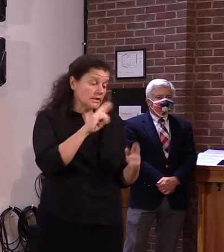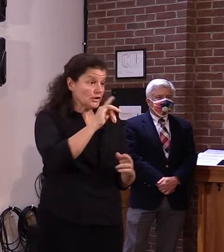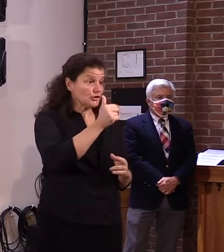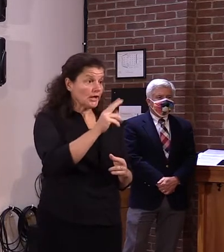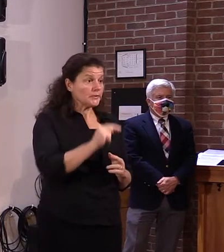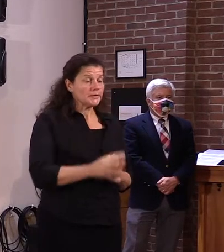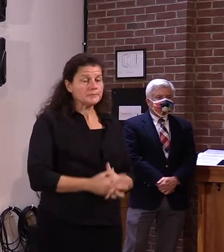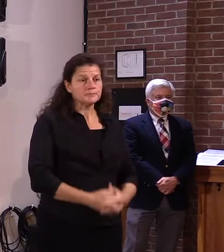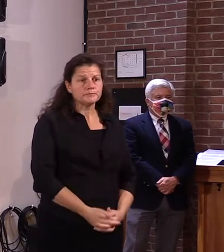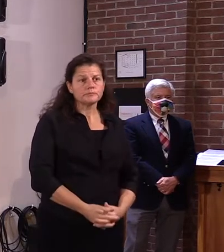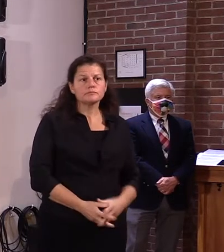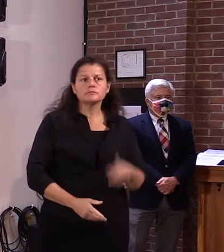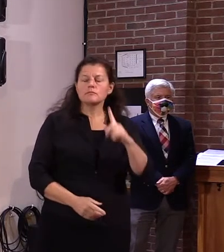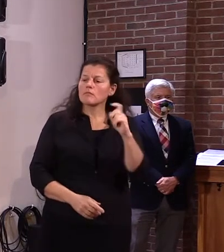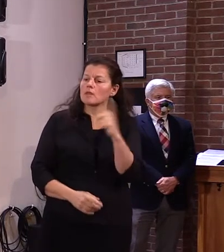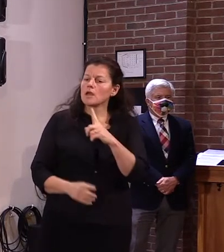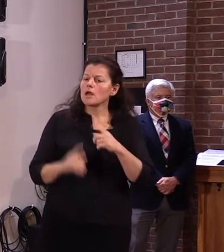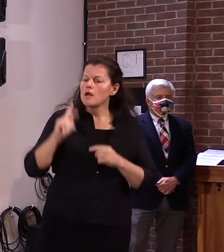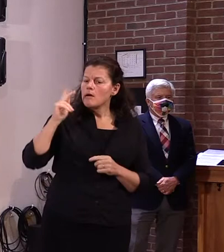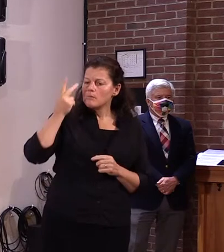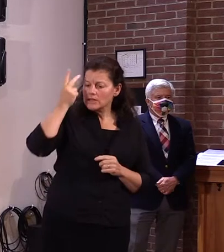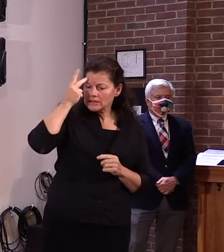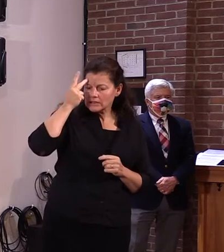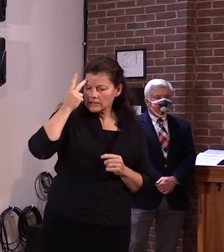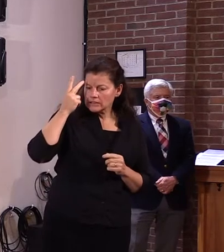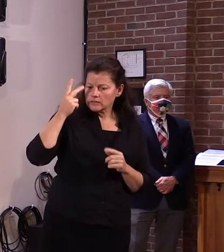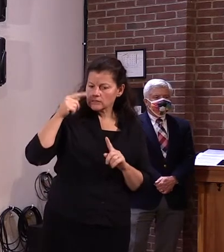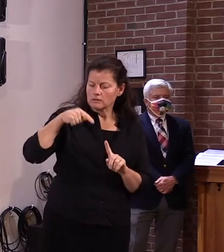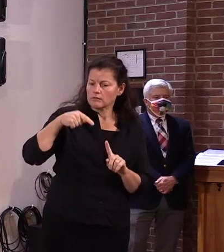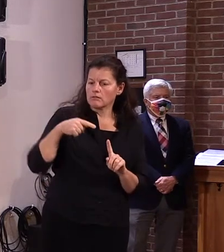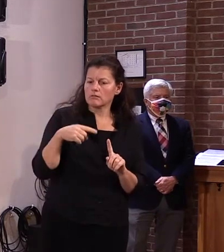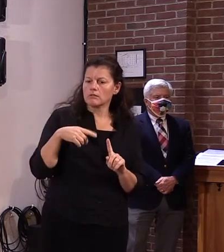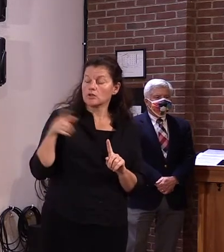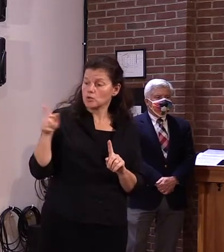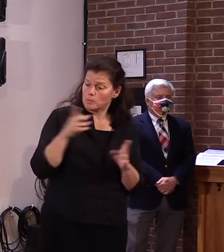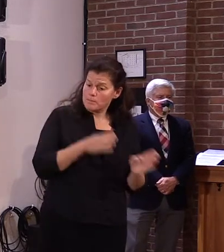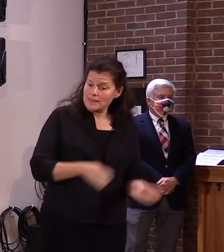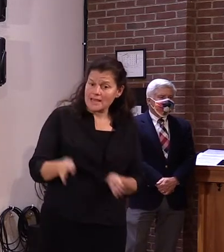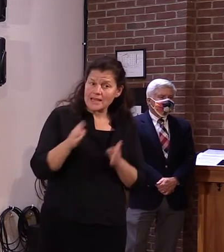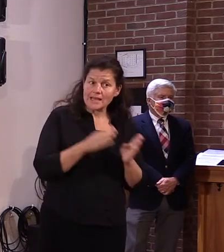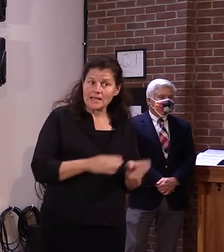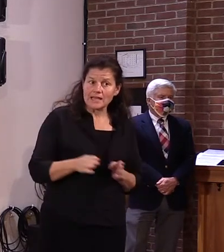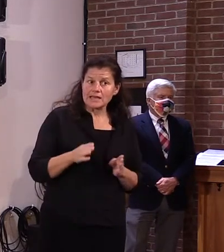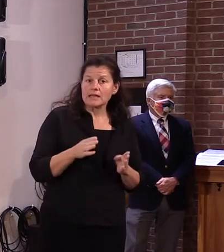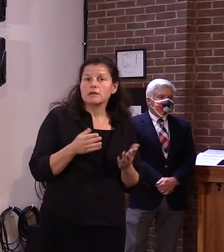the political side, are you planning any sort of